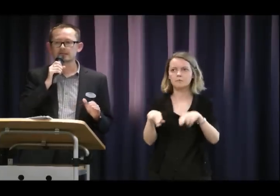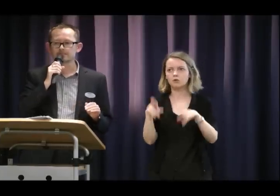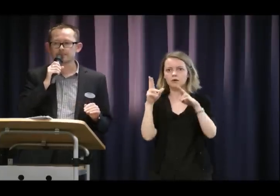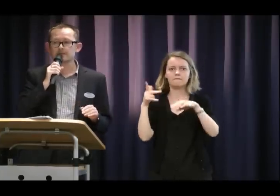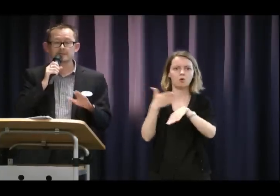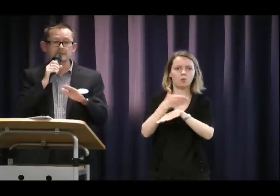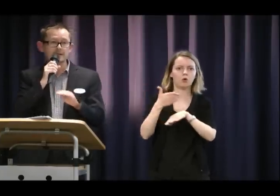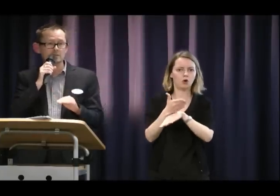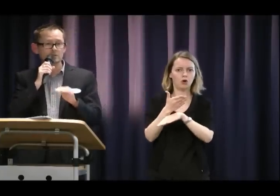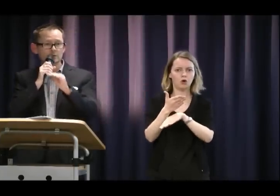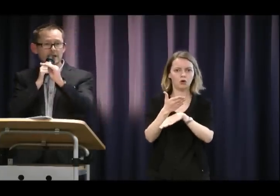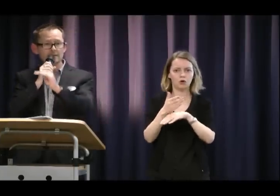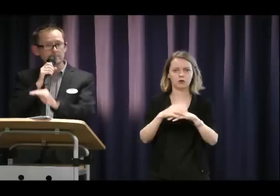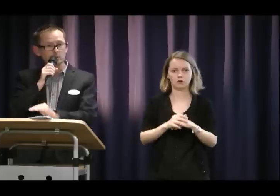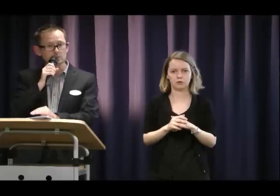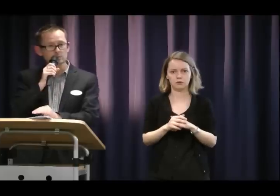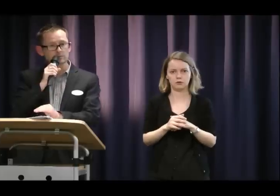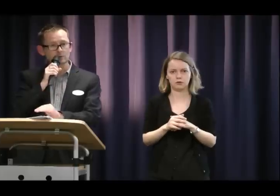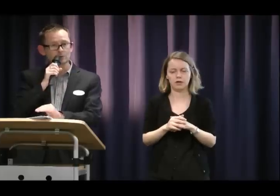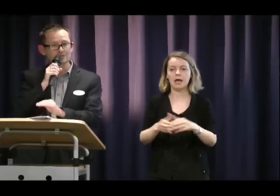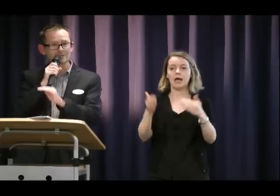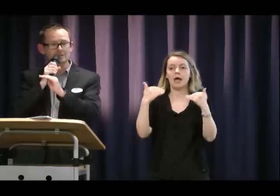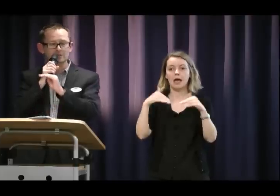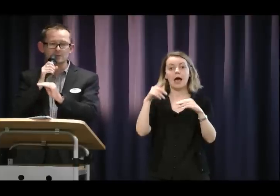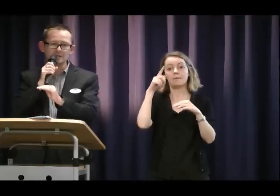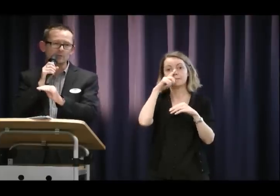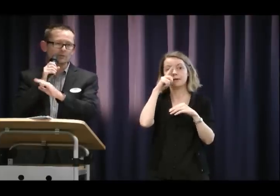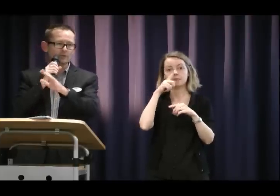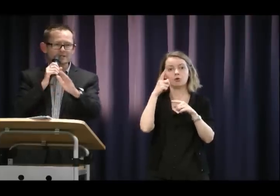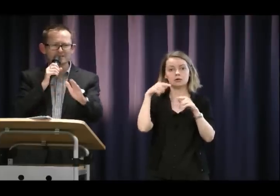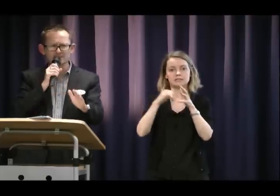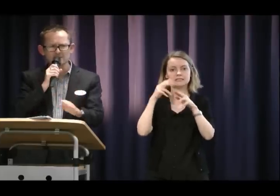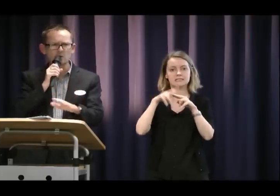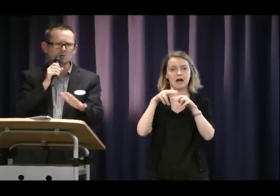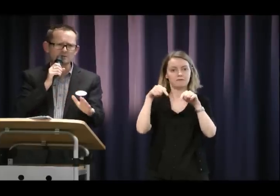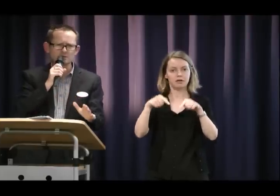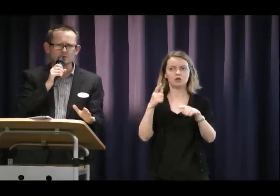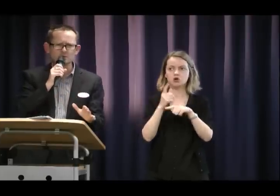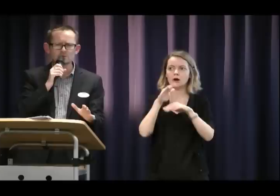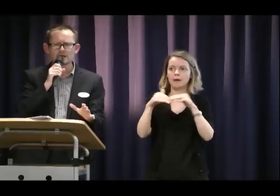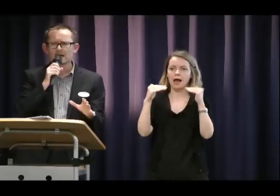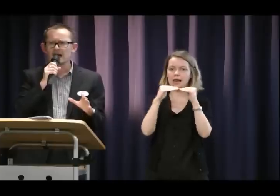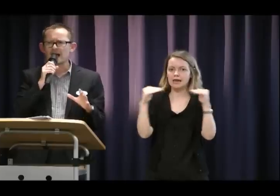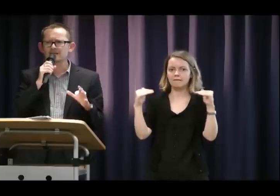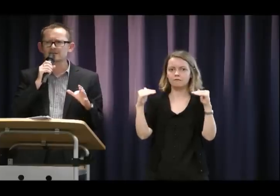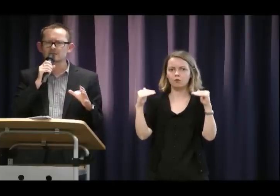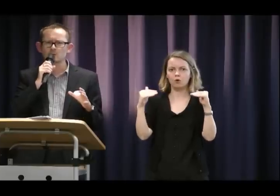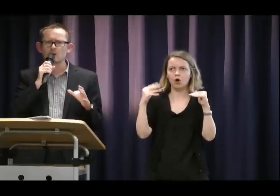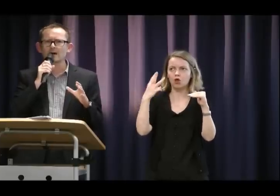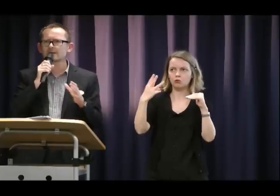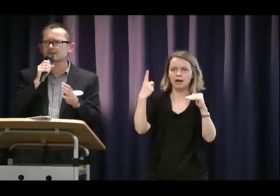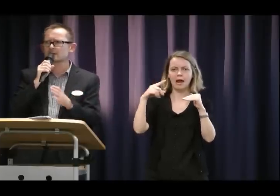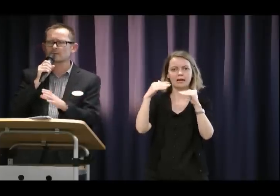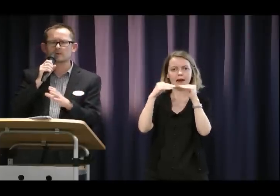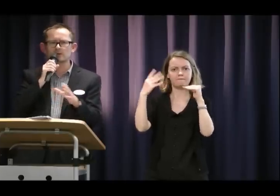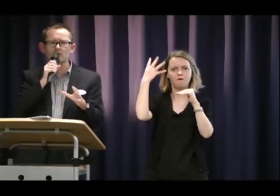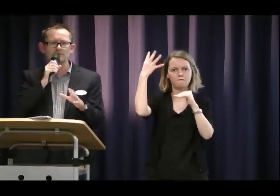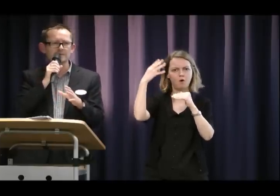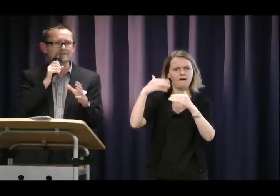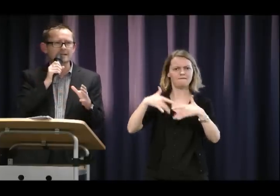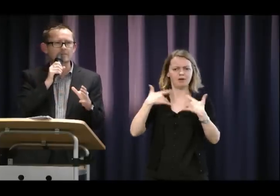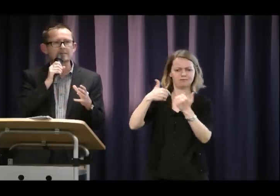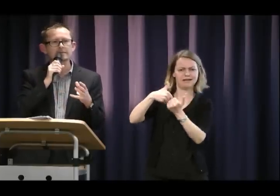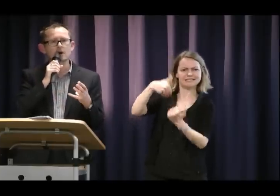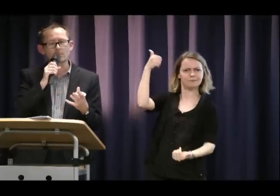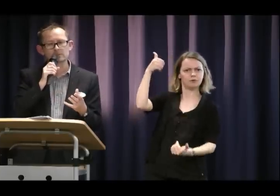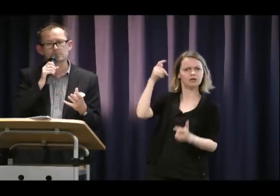about the disconnection between having multiple floors, at the level 3s and 4s and 2, and the way that the office